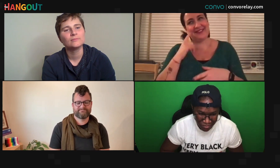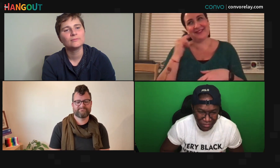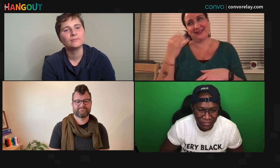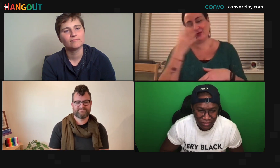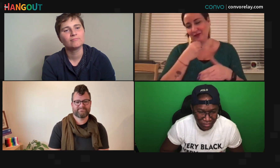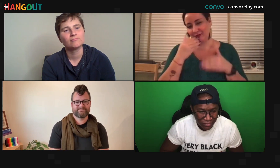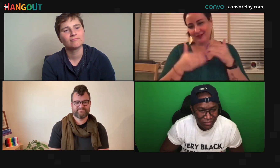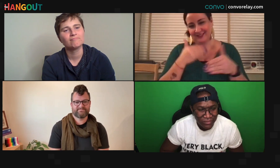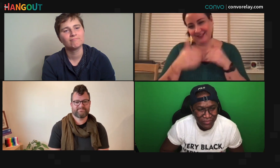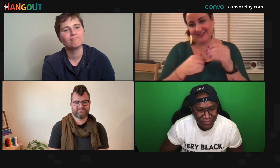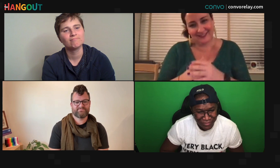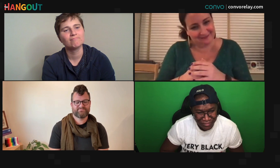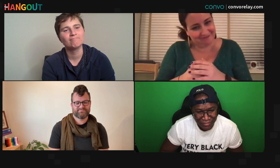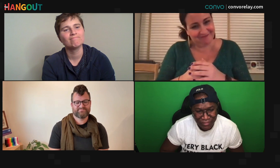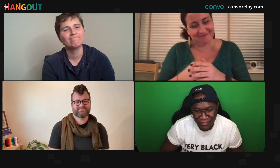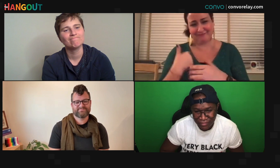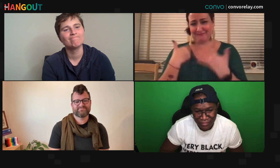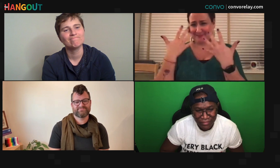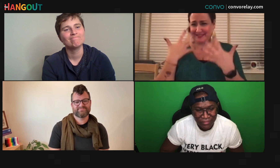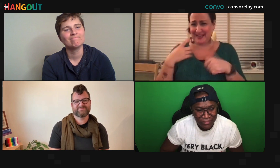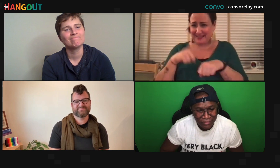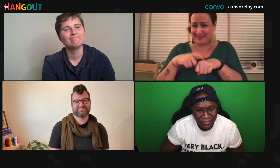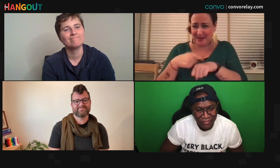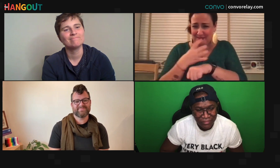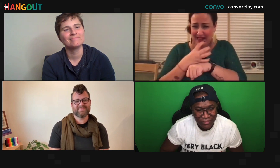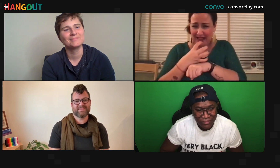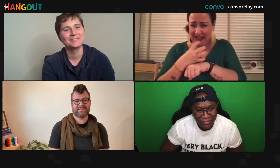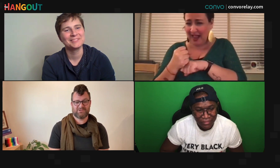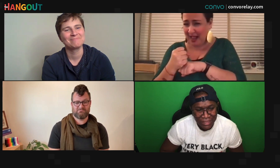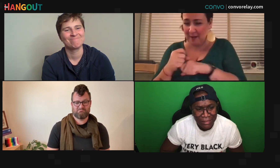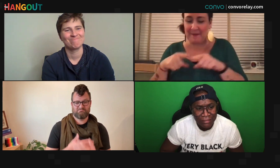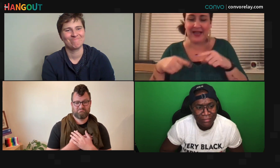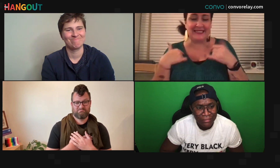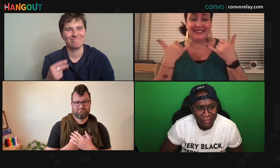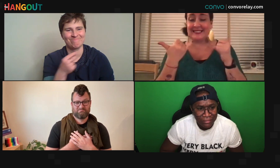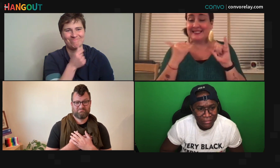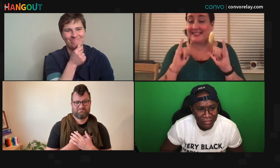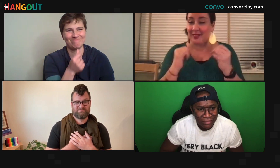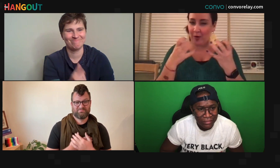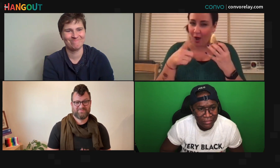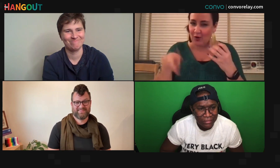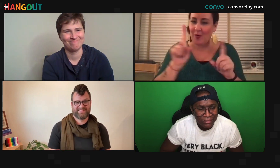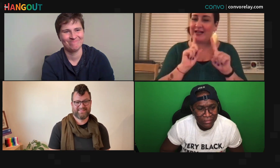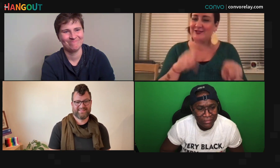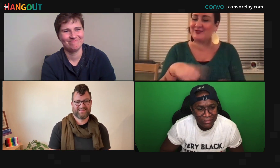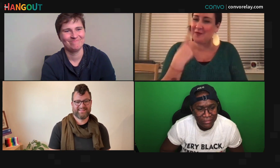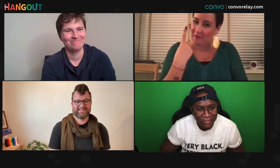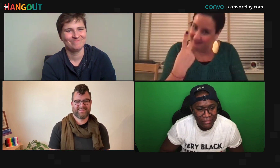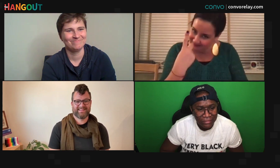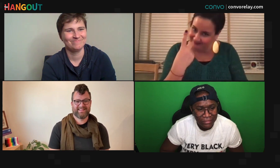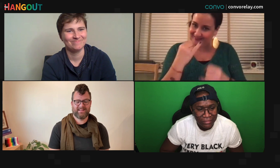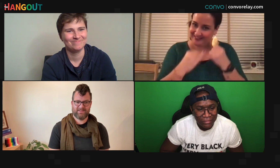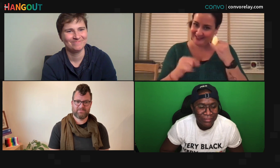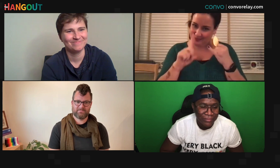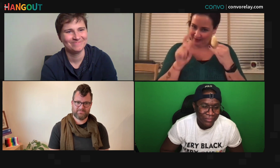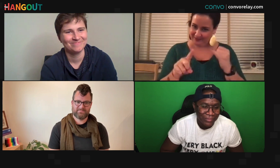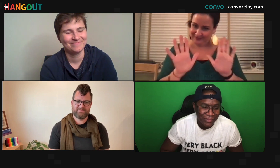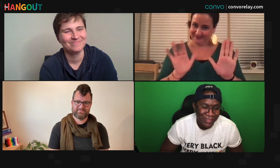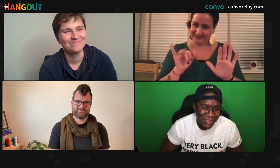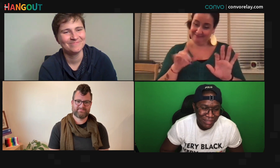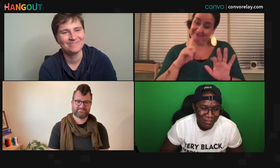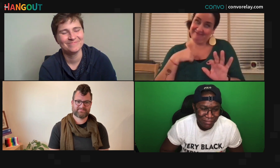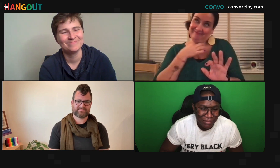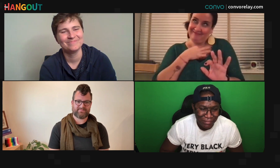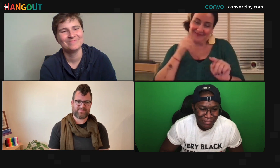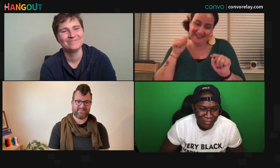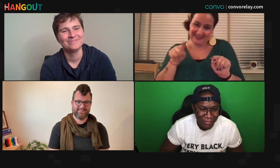just have to modify it to fit the audience. I think it's a beautiful process. And I'm so sad that time is run out, but I do